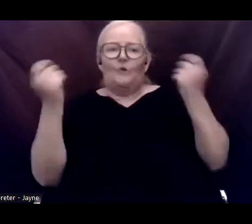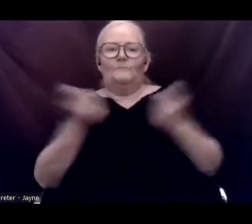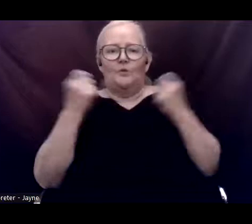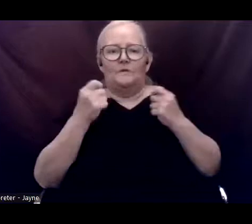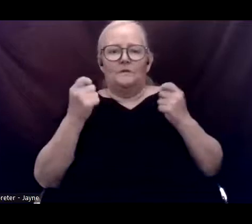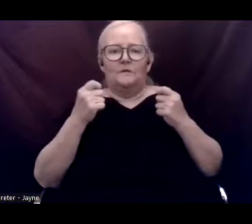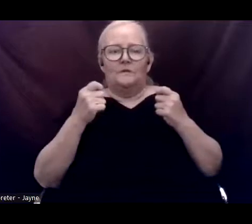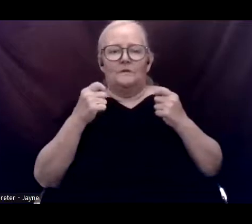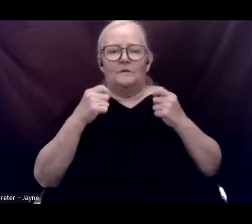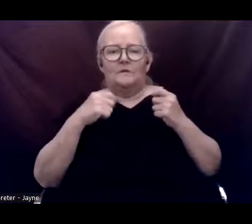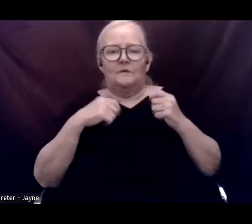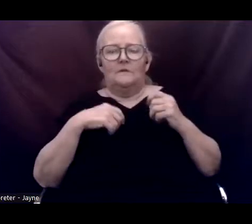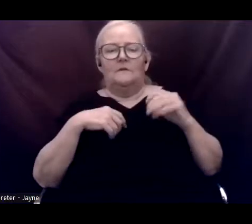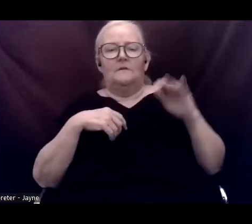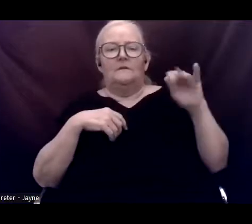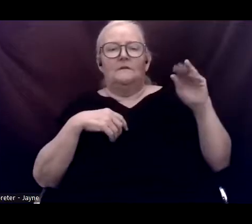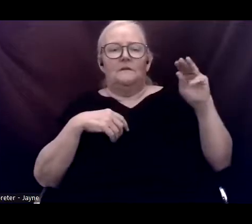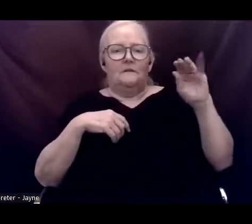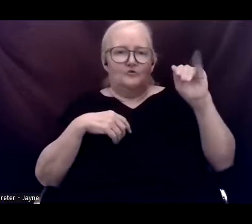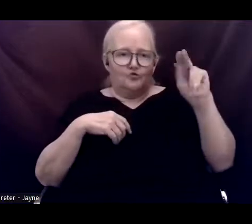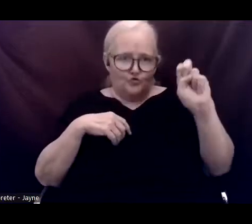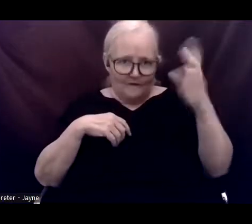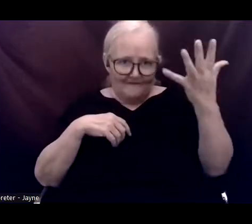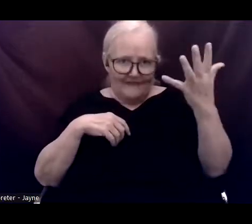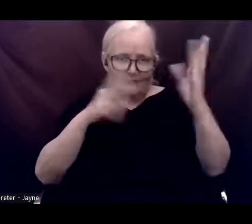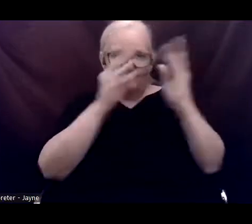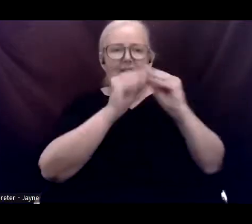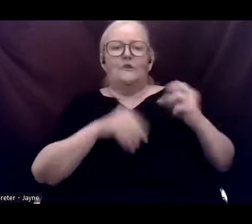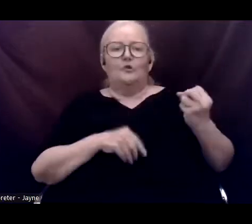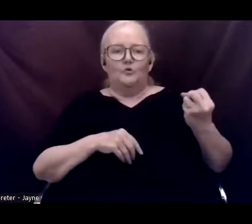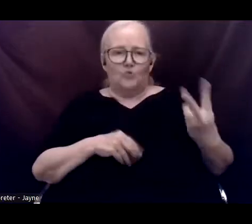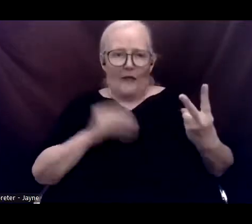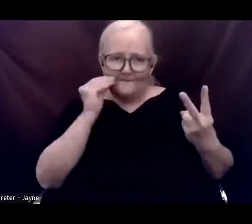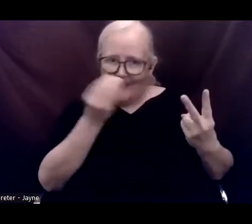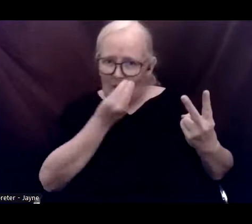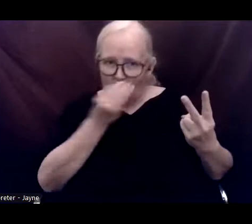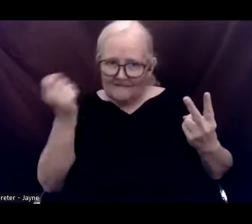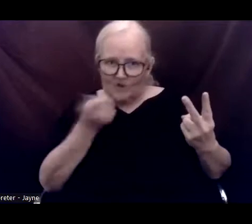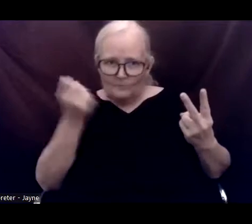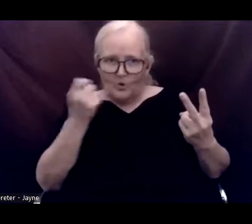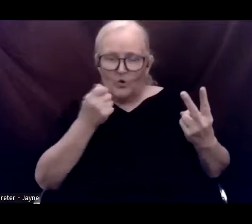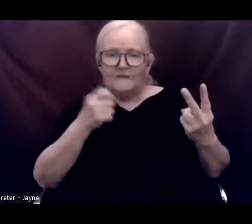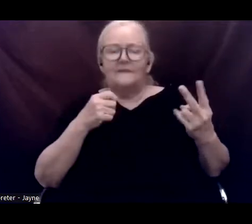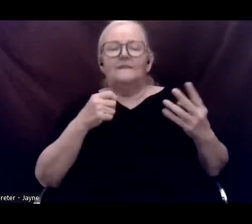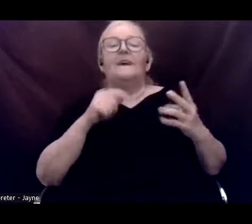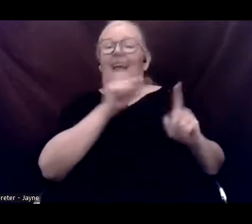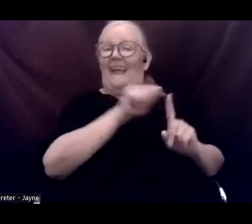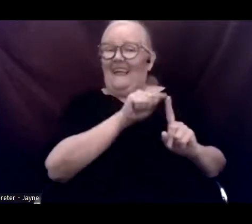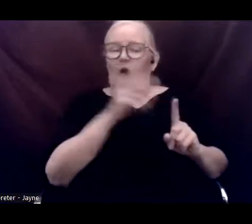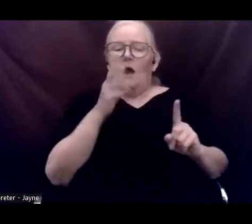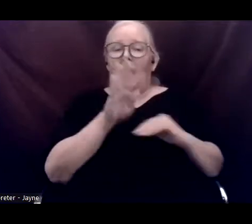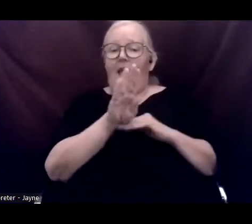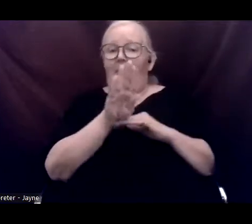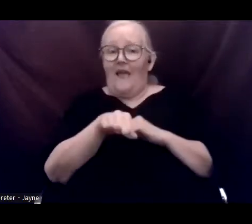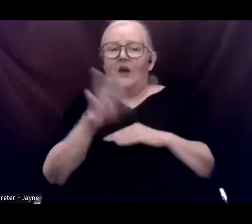June 5th, flower ceremony June 12th. And that will be followed by a fun party to celebrate all